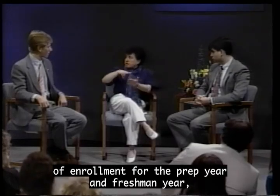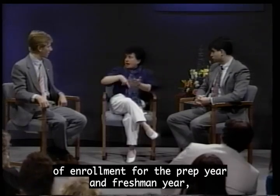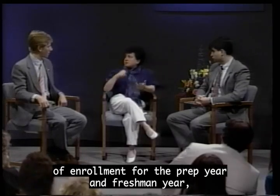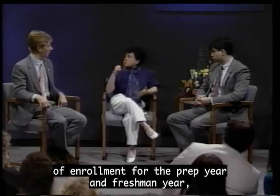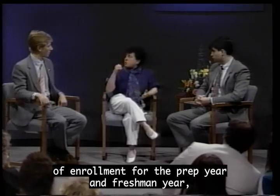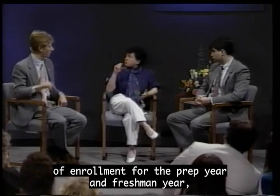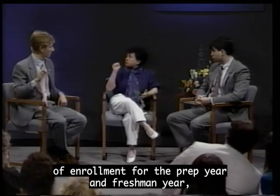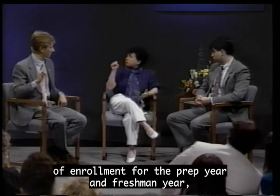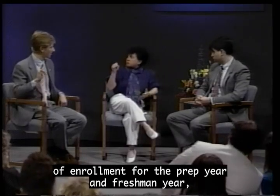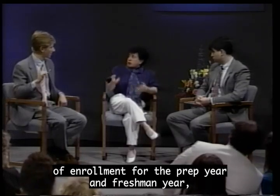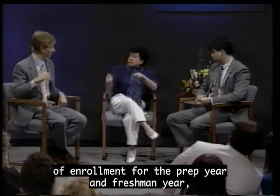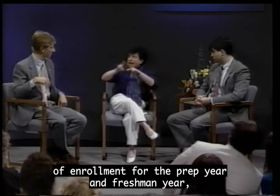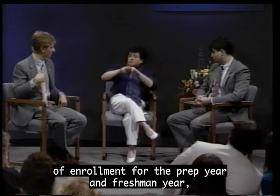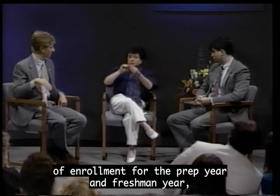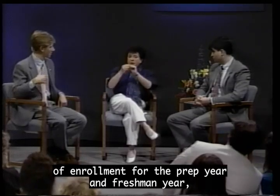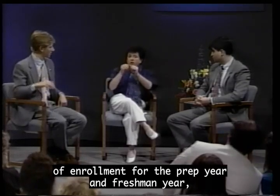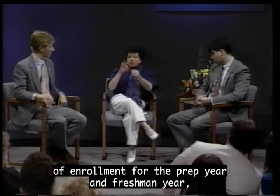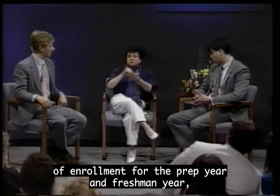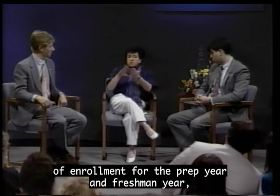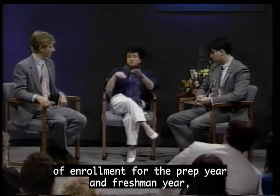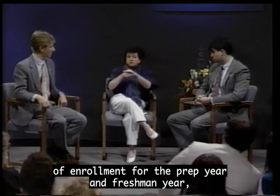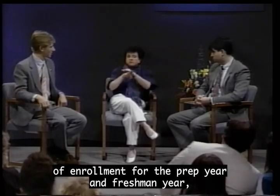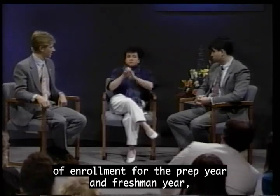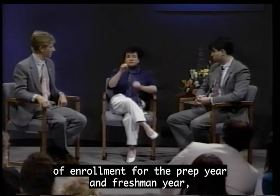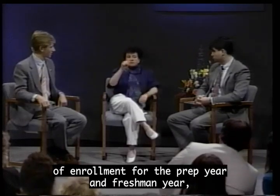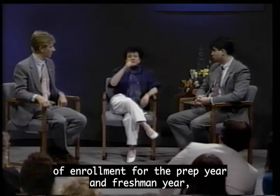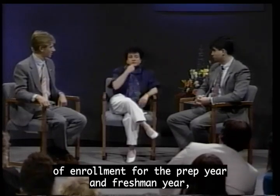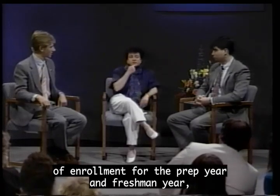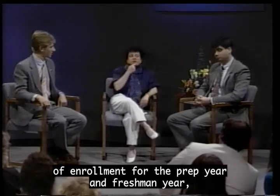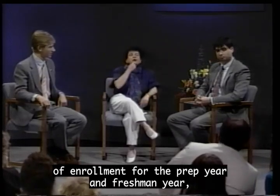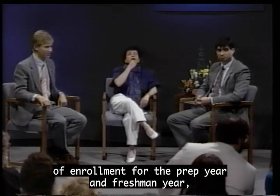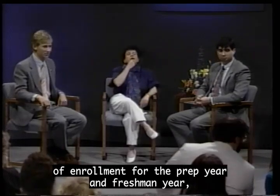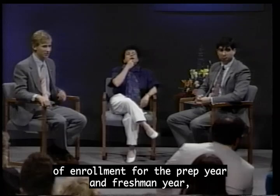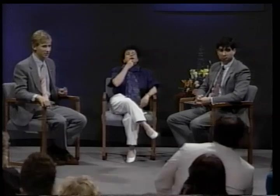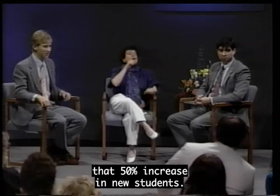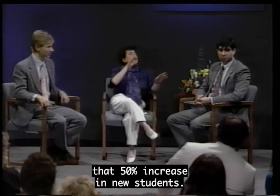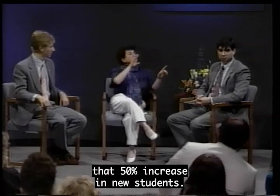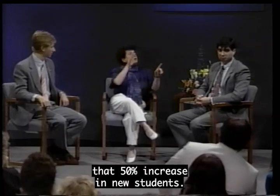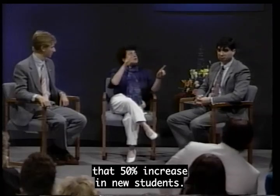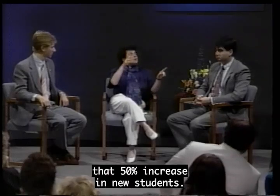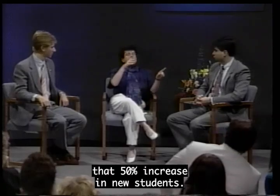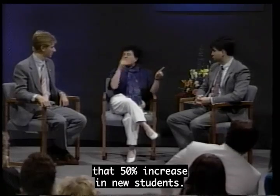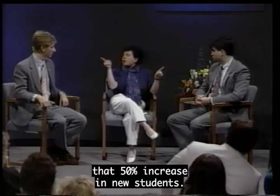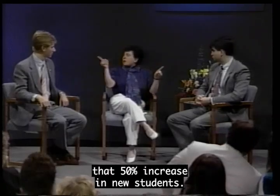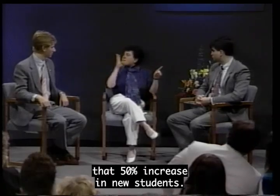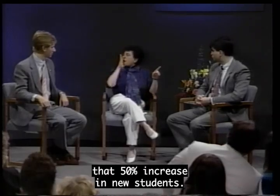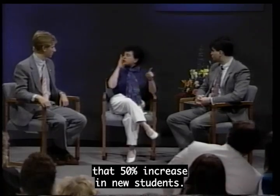prep year and freshman year, that 50% increase in new students.